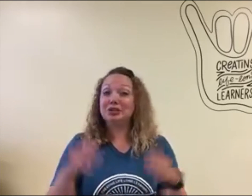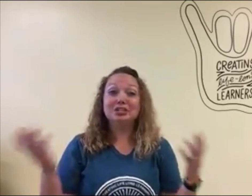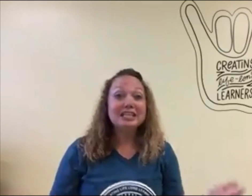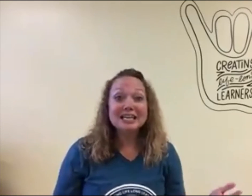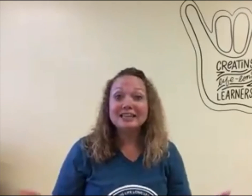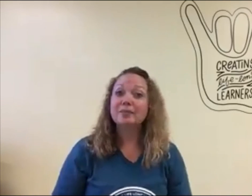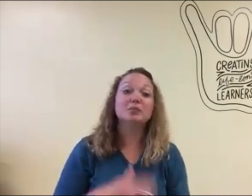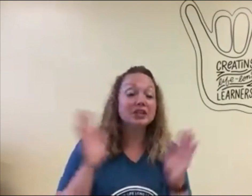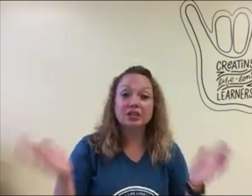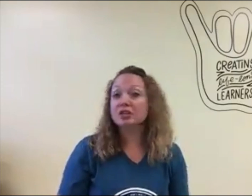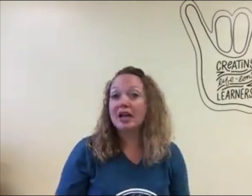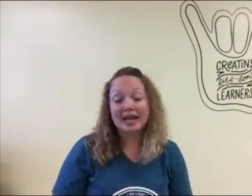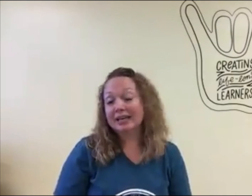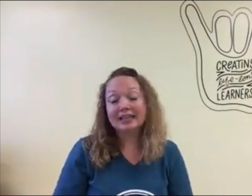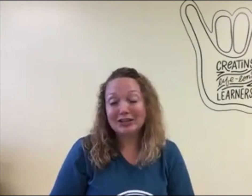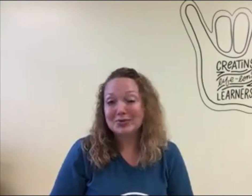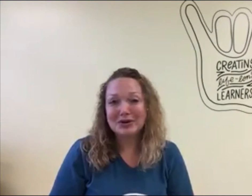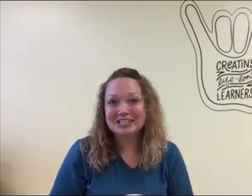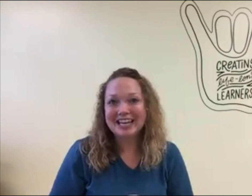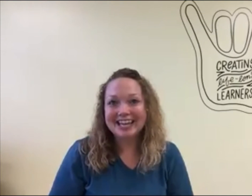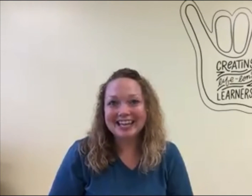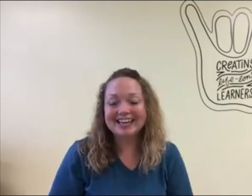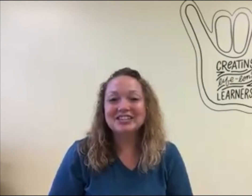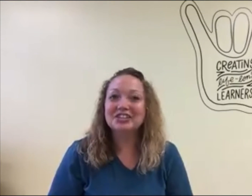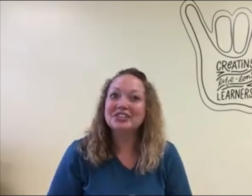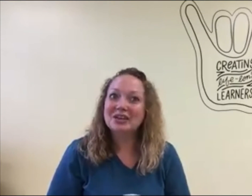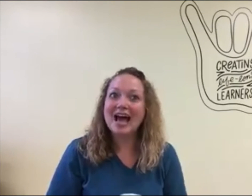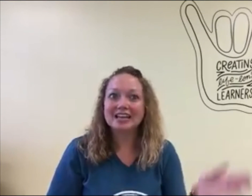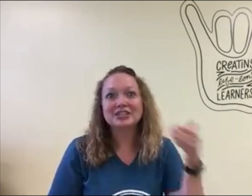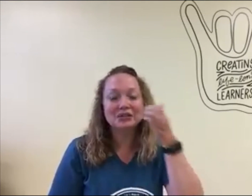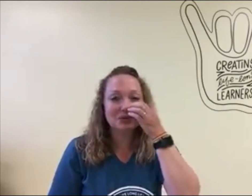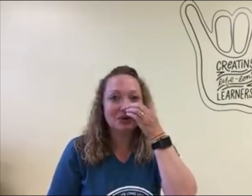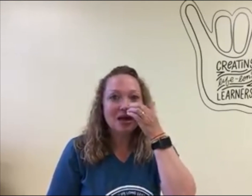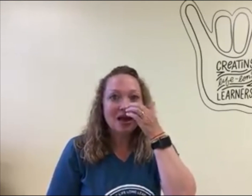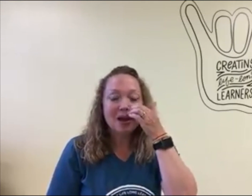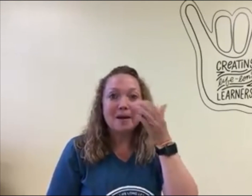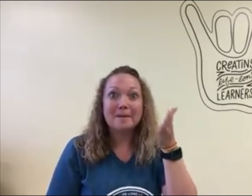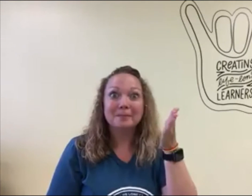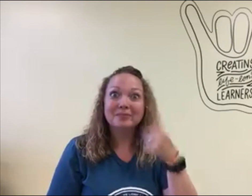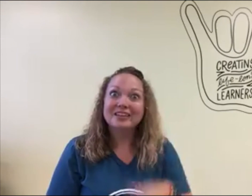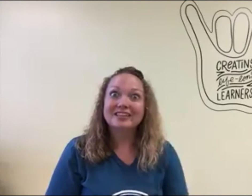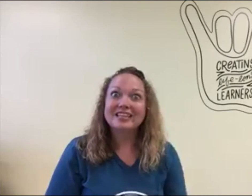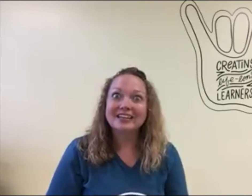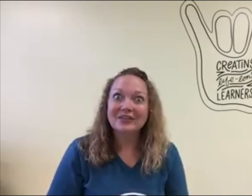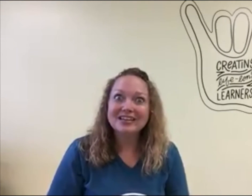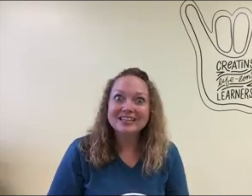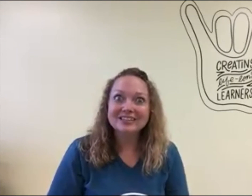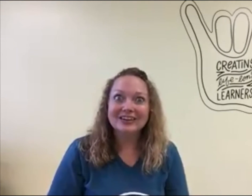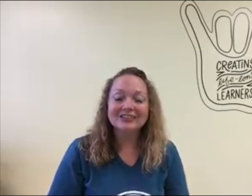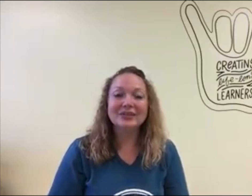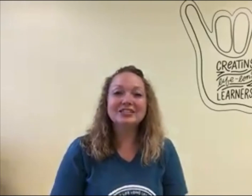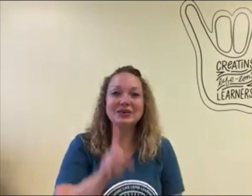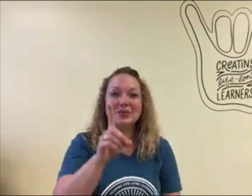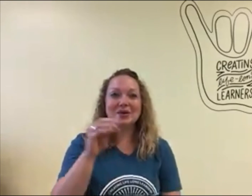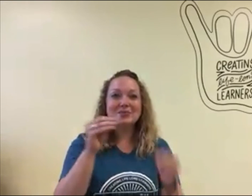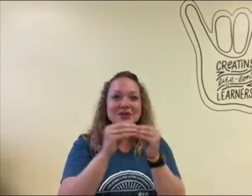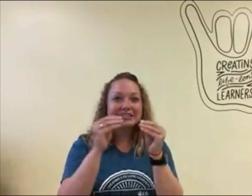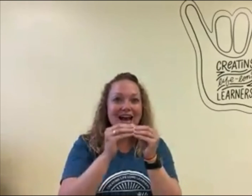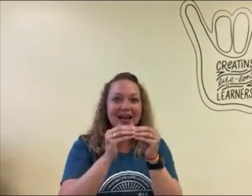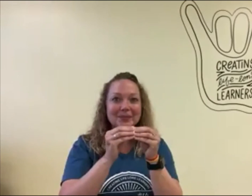and really you can add anything you want and just add it to the 10 Little Indian song. So let's do it one more time and